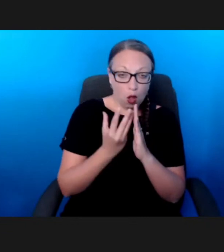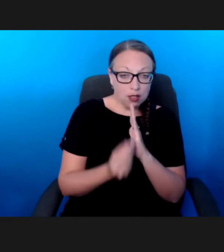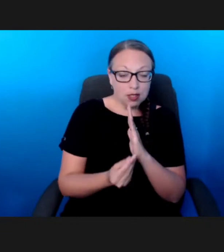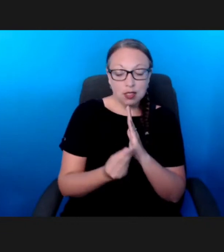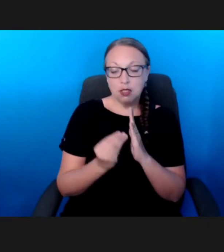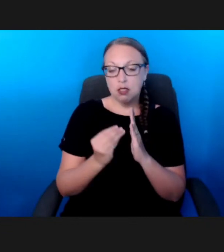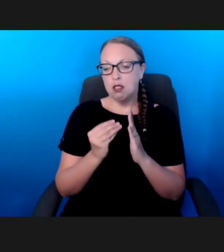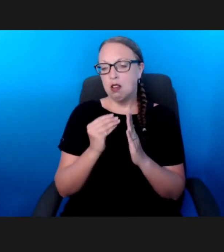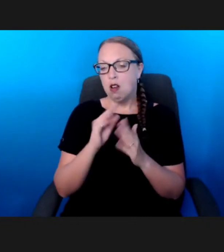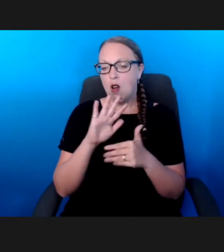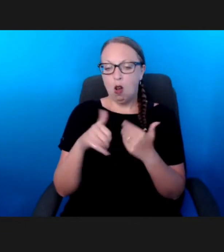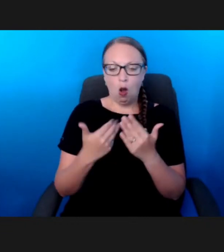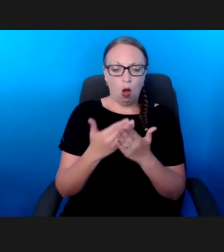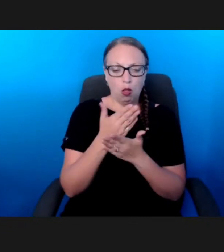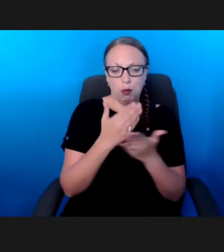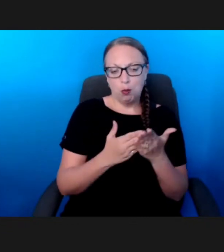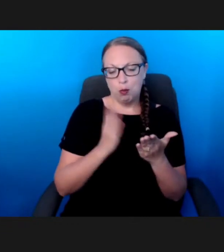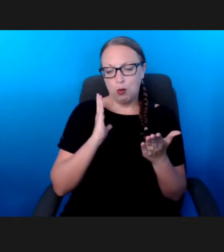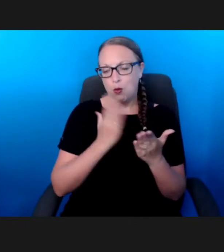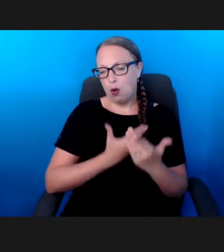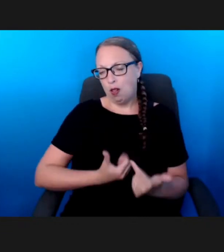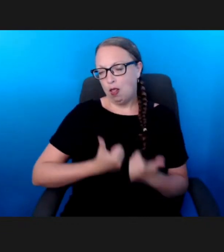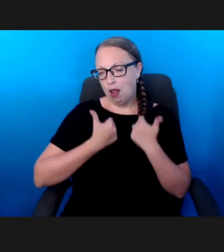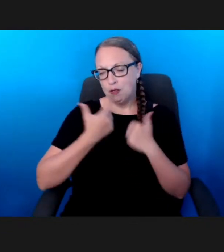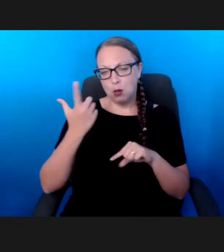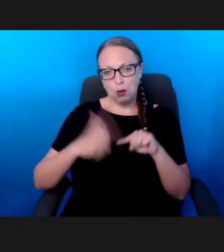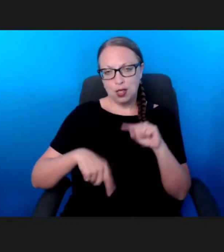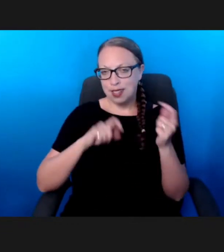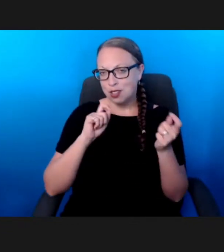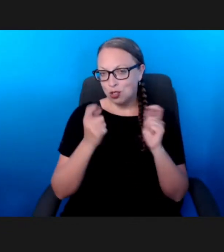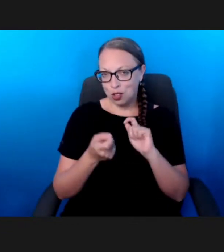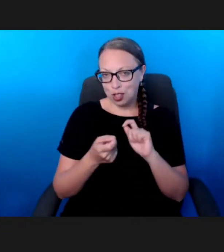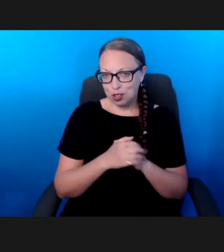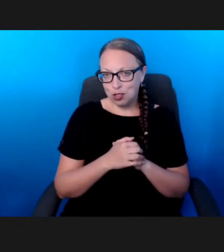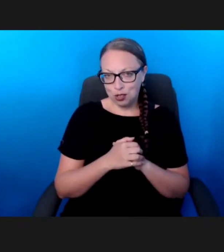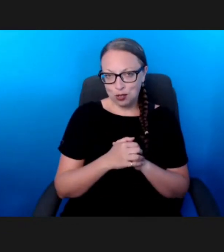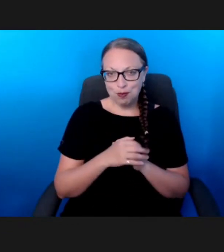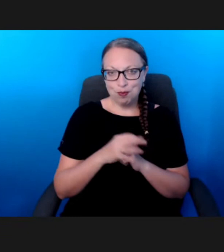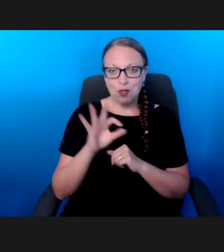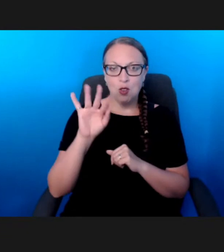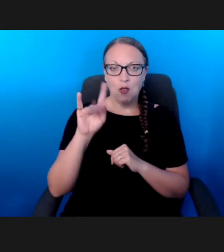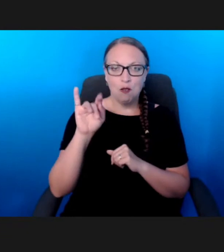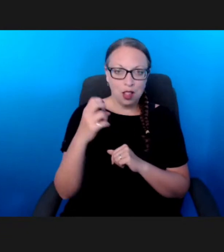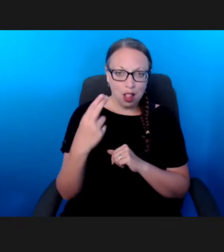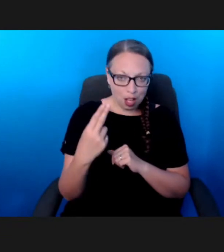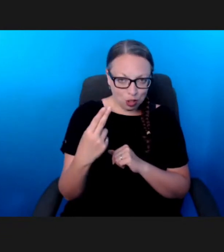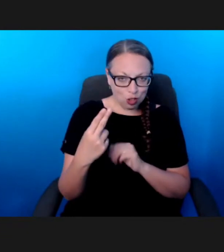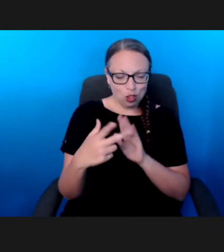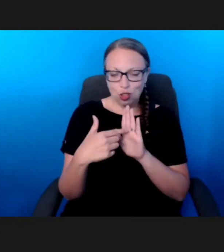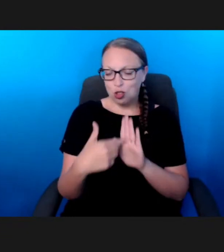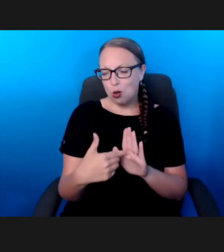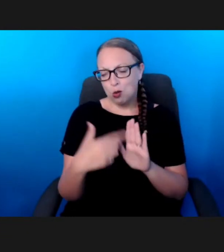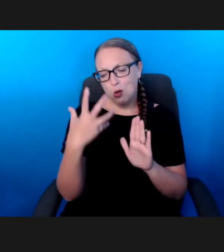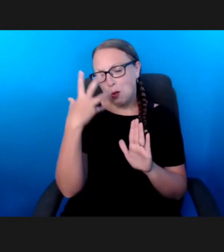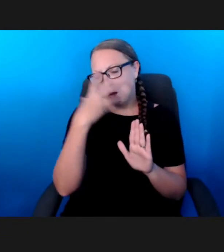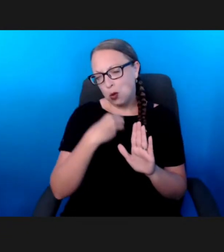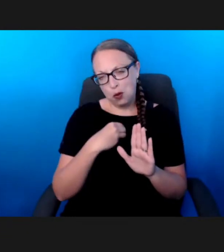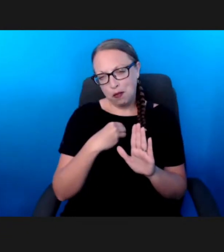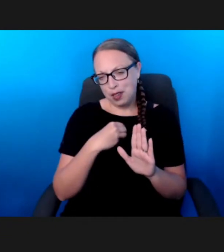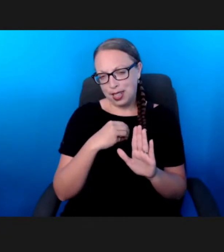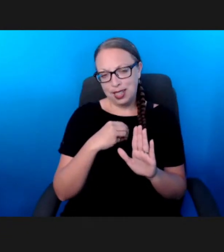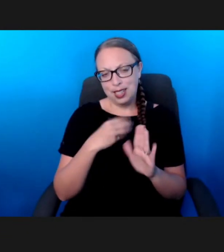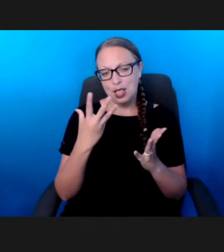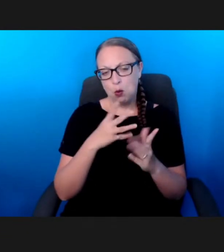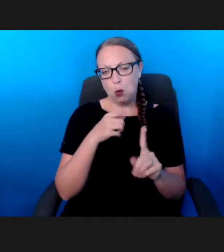life that we can't change. And as Fletch demonstrated so beautifully in what he wrote and